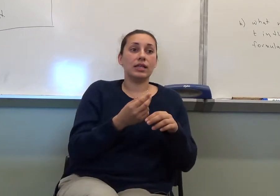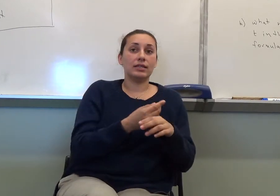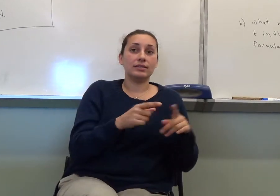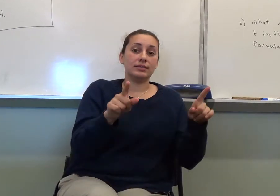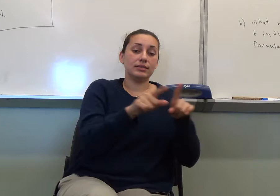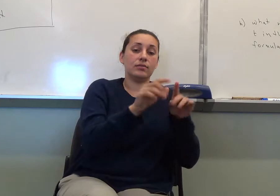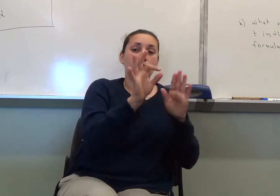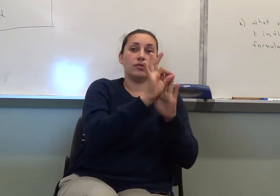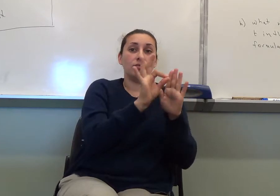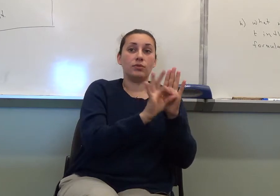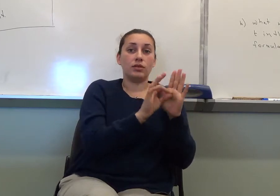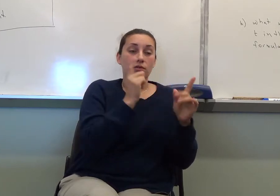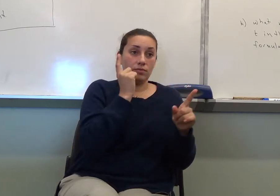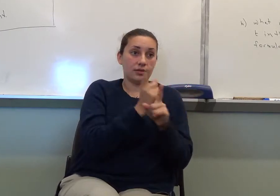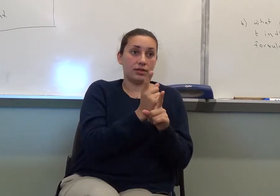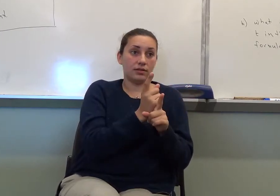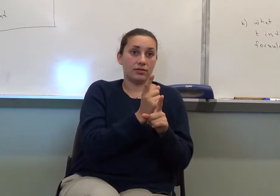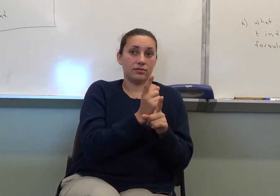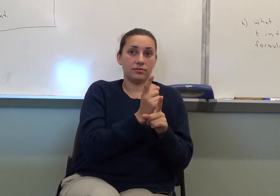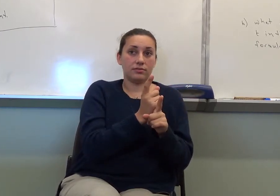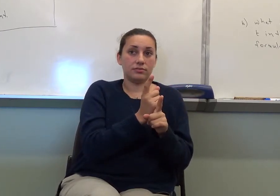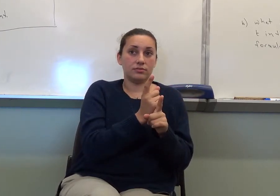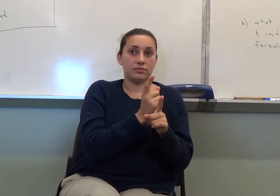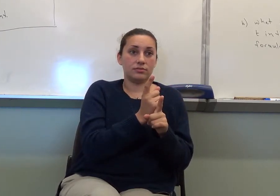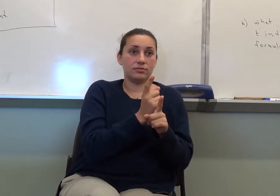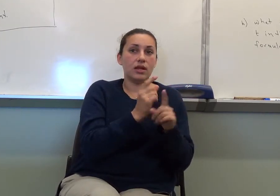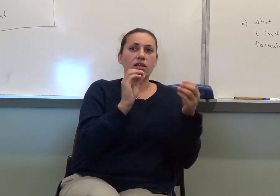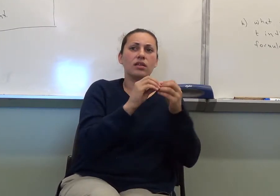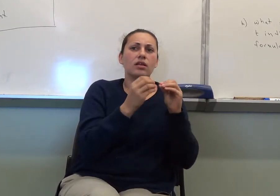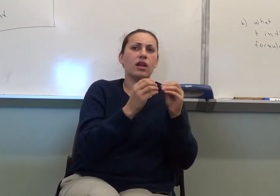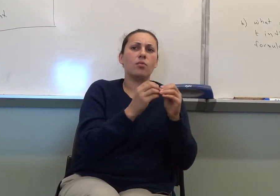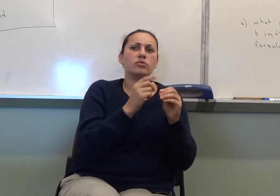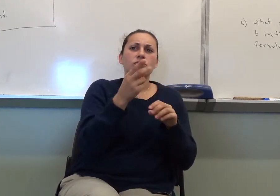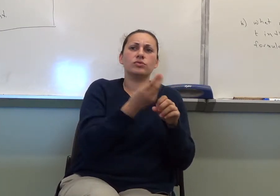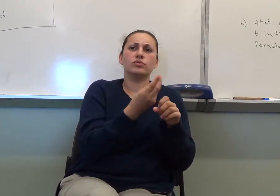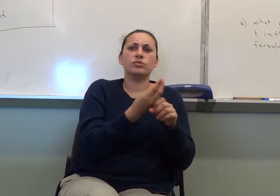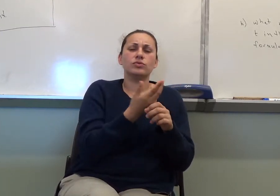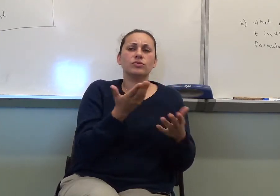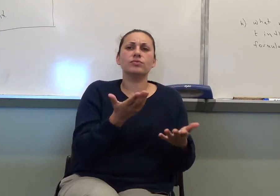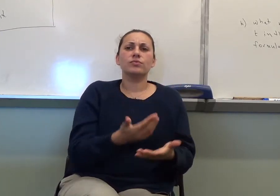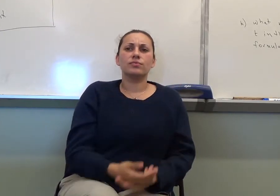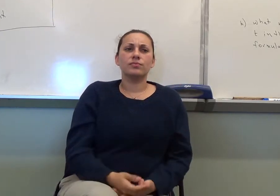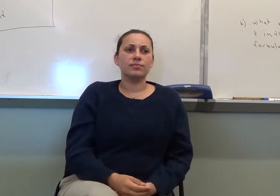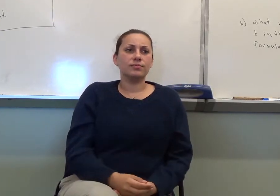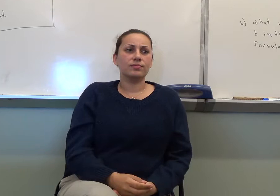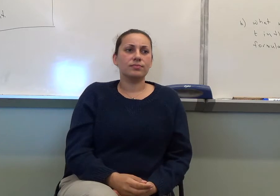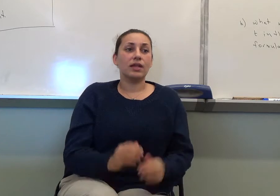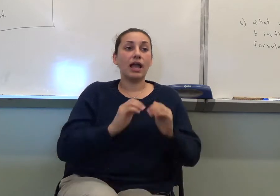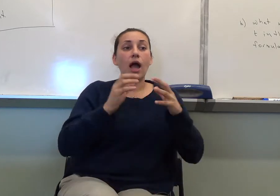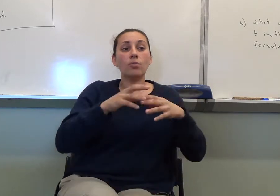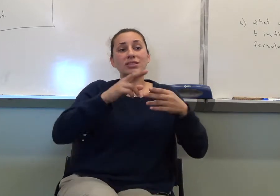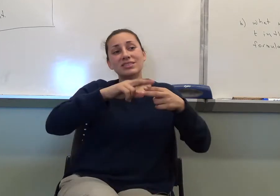formula, right? And what are the numbers that are going to go in there? The amount of decrease is how much?